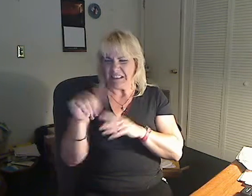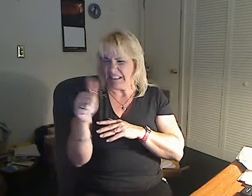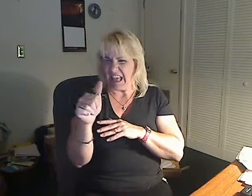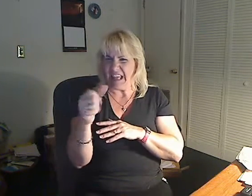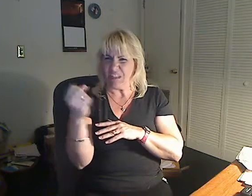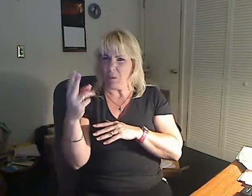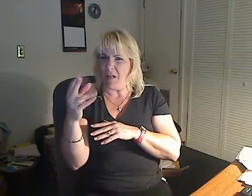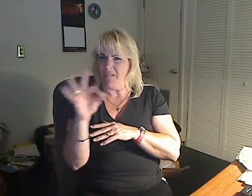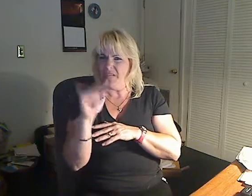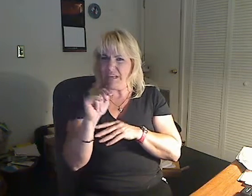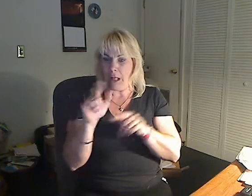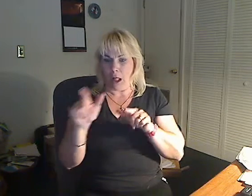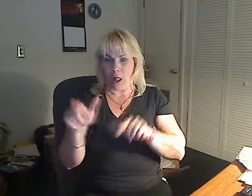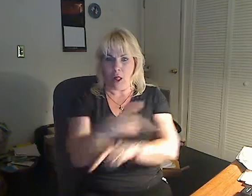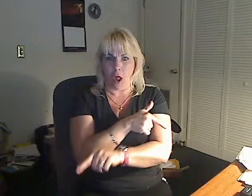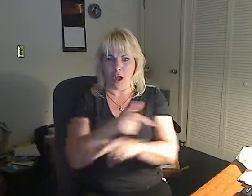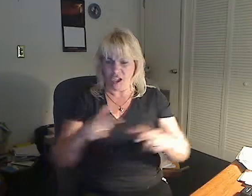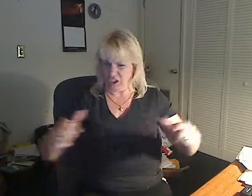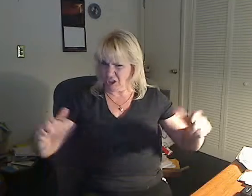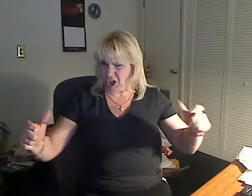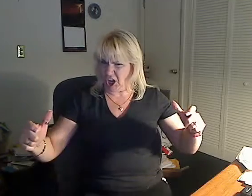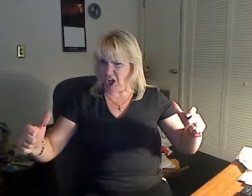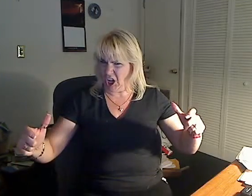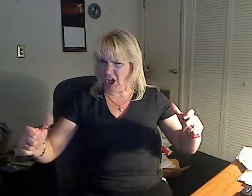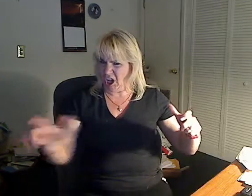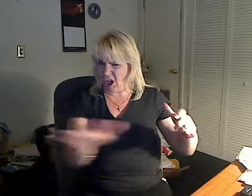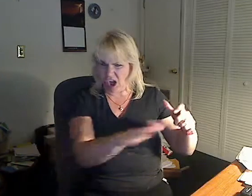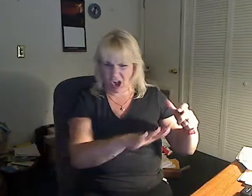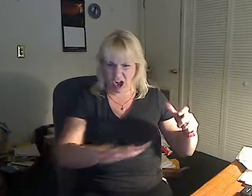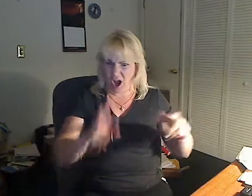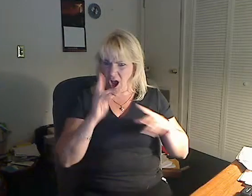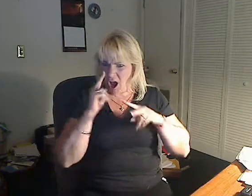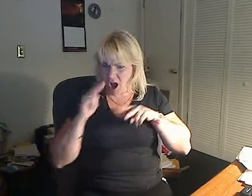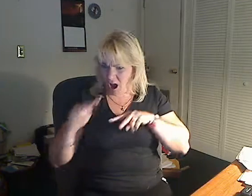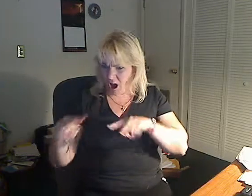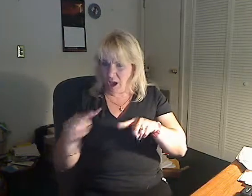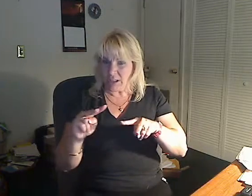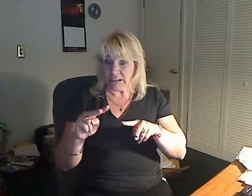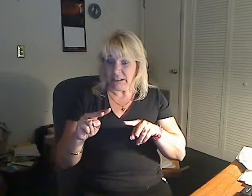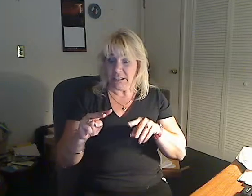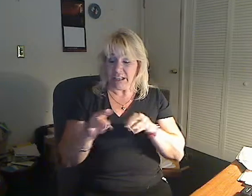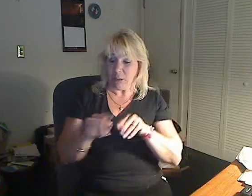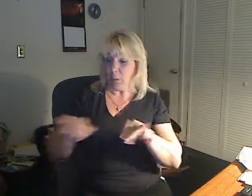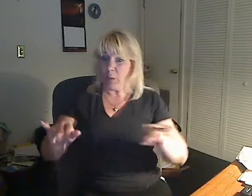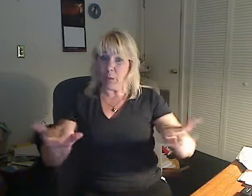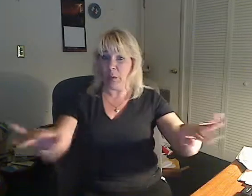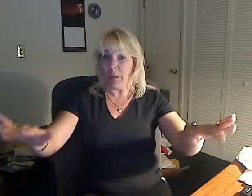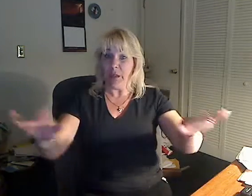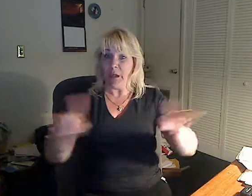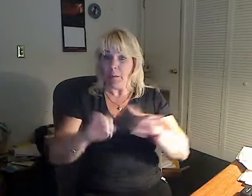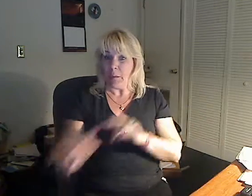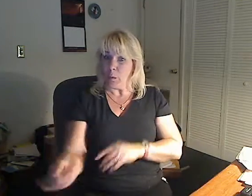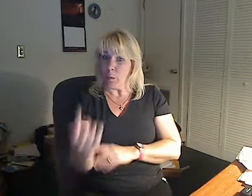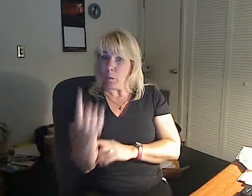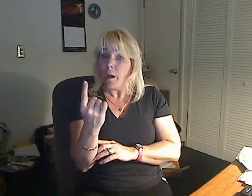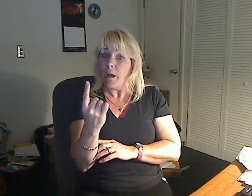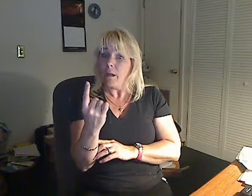ocean. And it just about gave me a heart attack. And so they kind of scurried off, but one of them actually